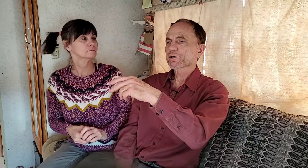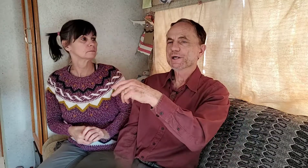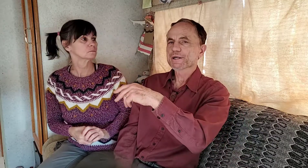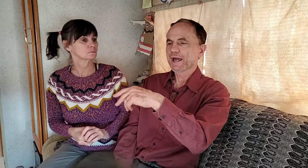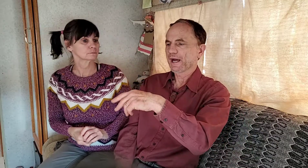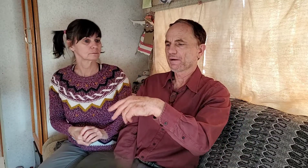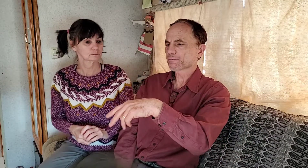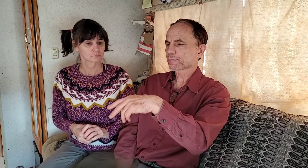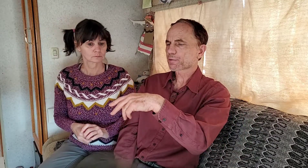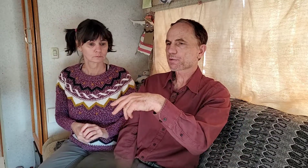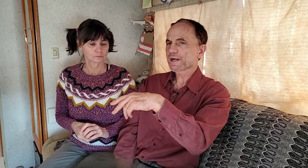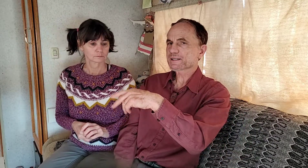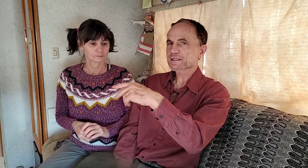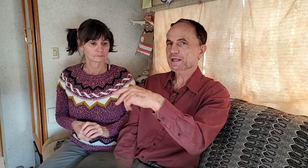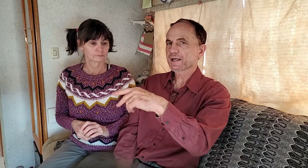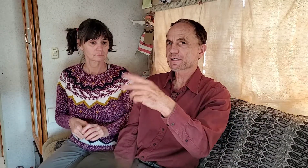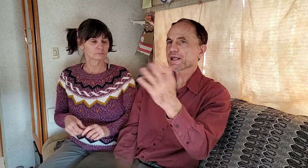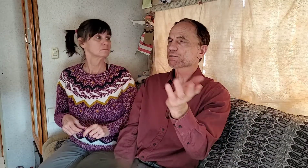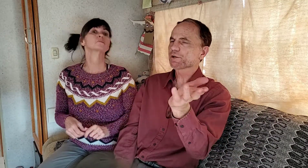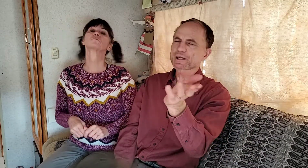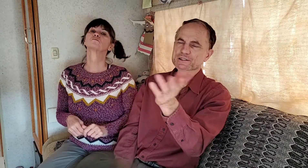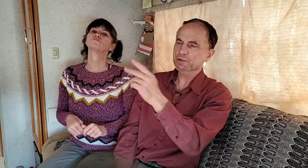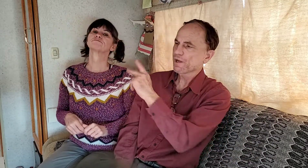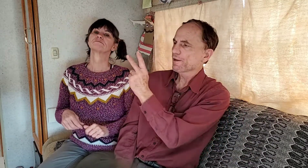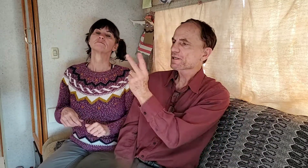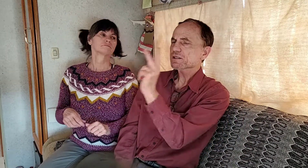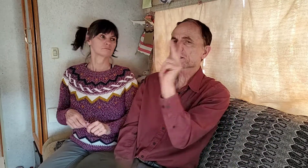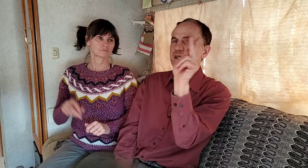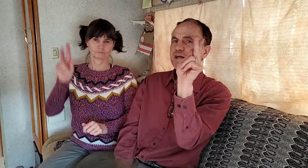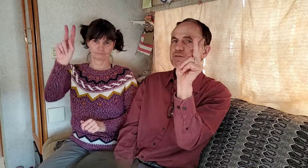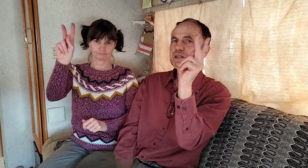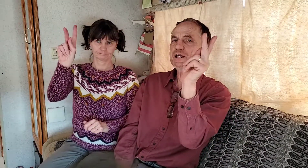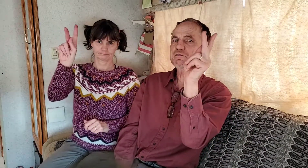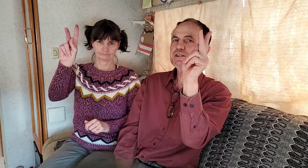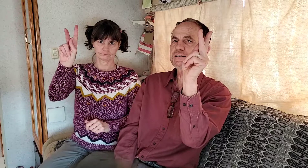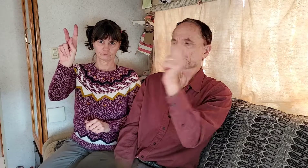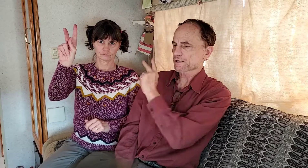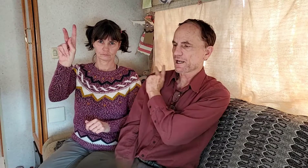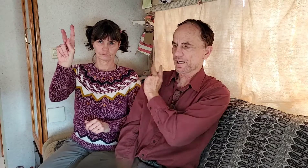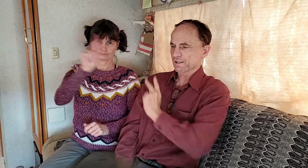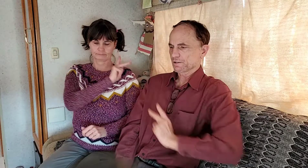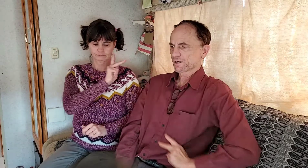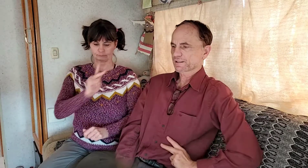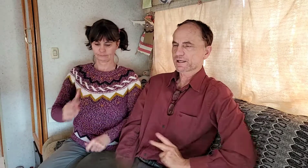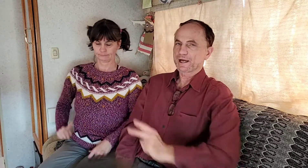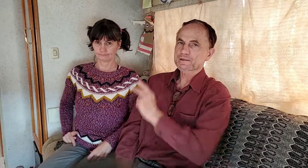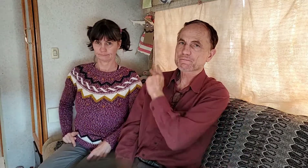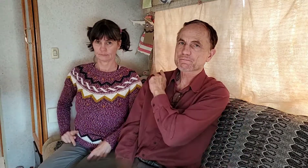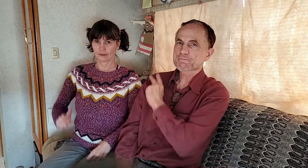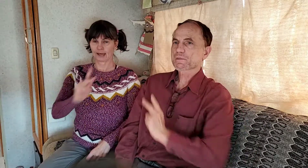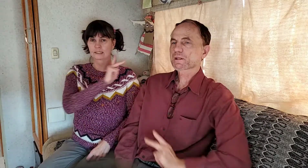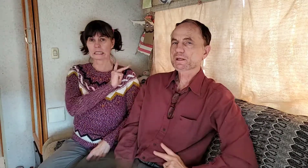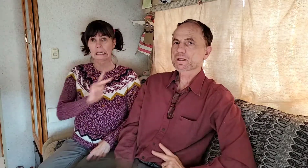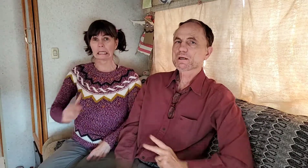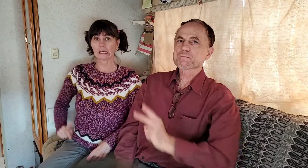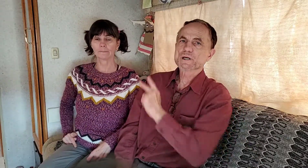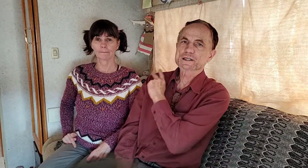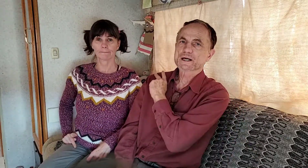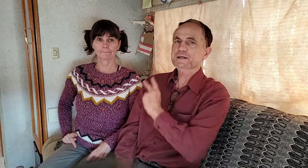to have prince and king. Okay, so this is the sign for king. If you take the letter K and do like that, that's a king. But in our story,